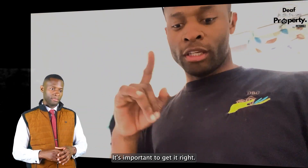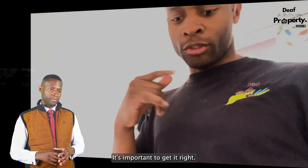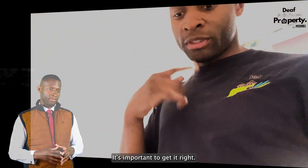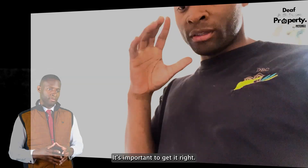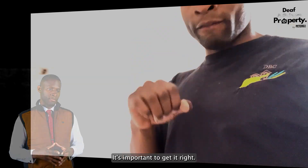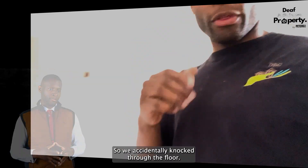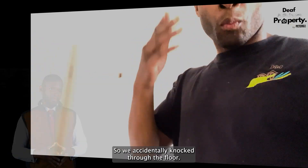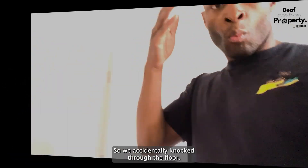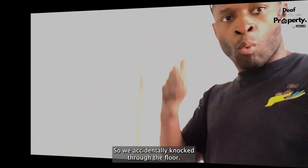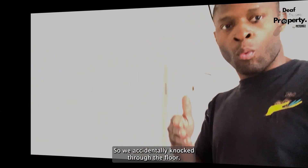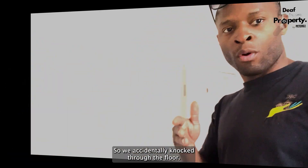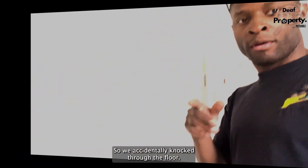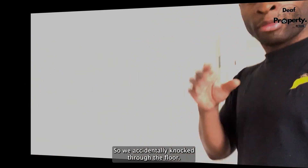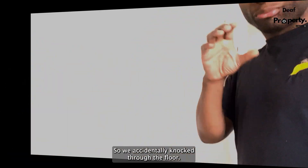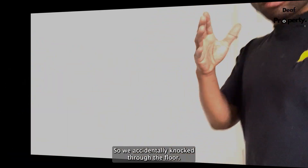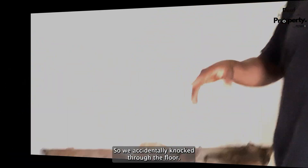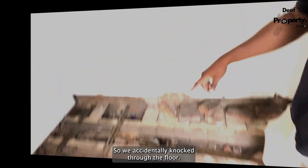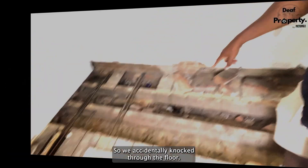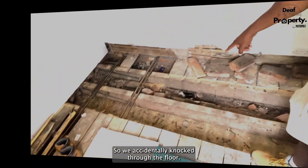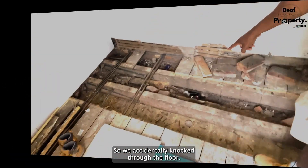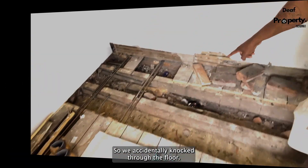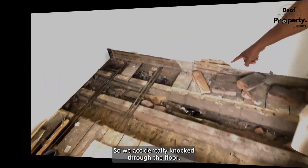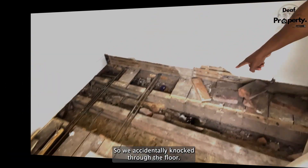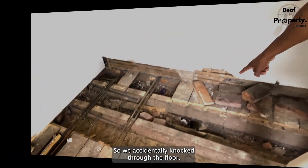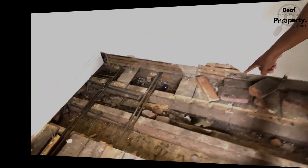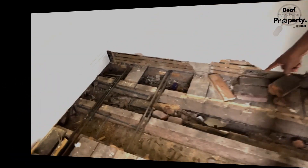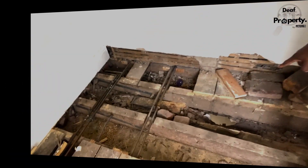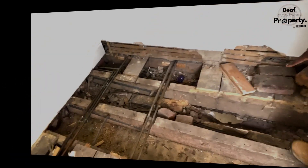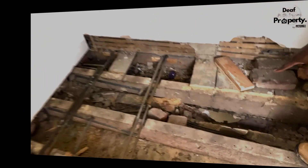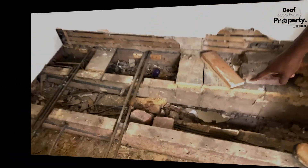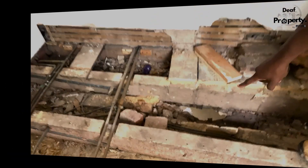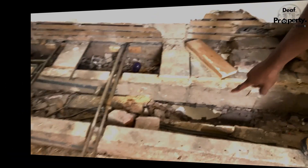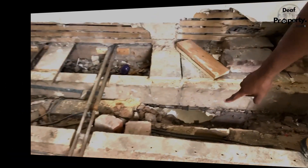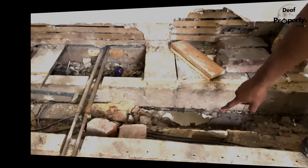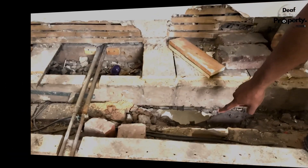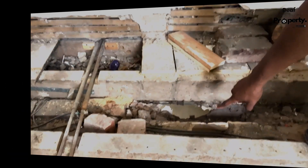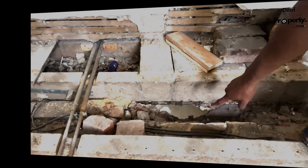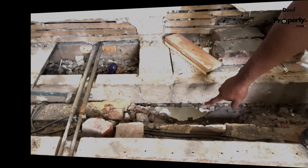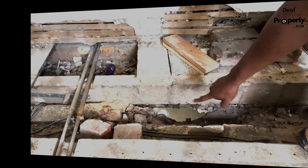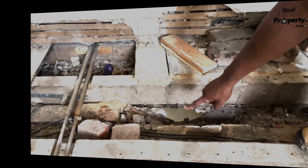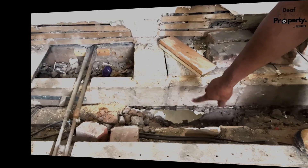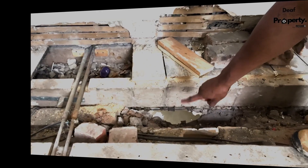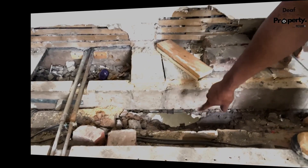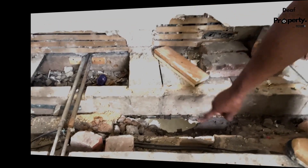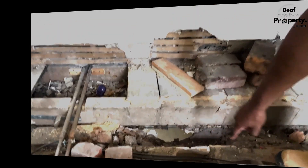right. So we accidentally knocked through the floor.